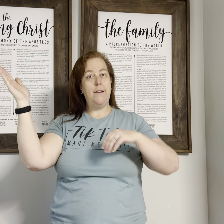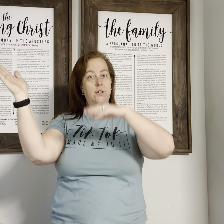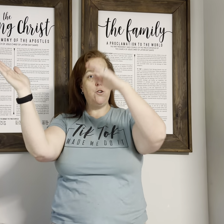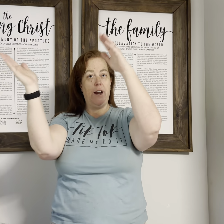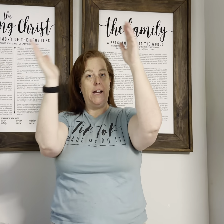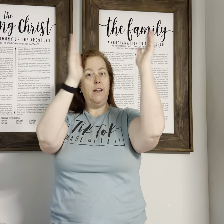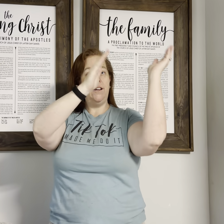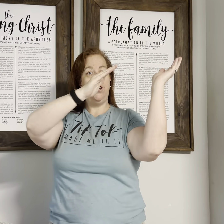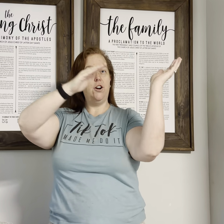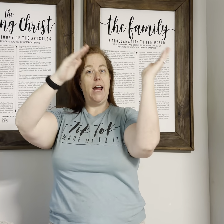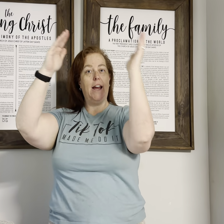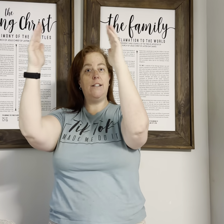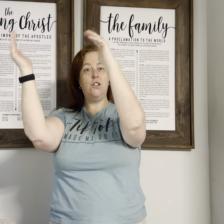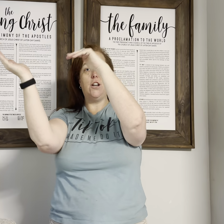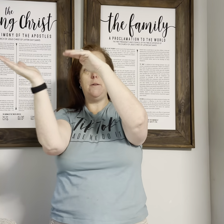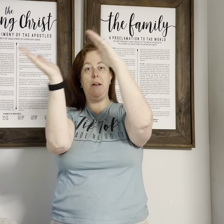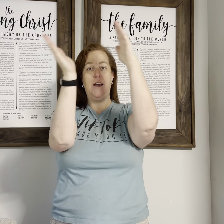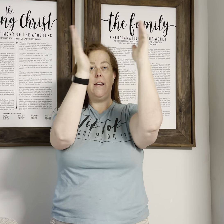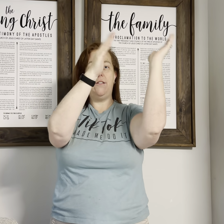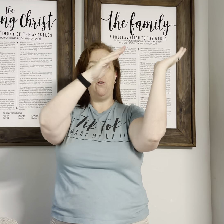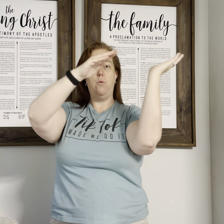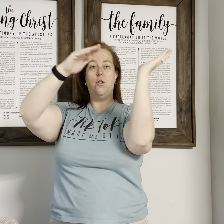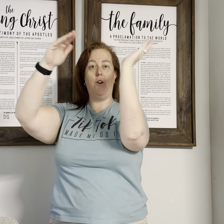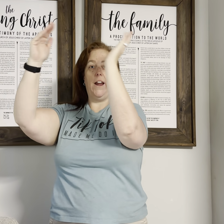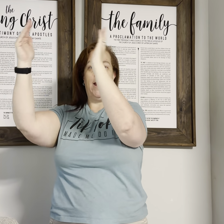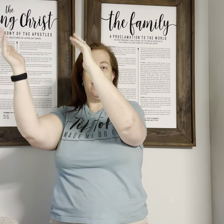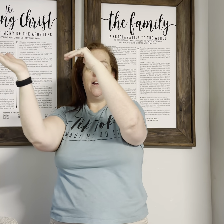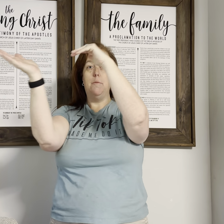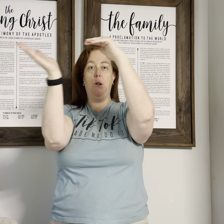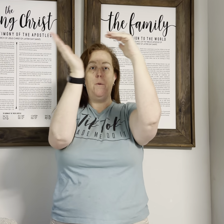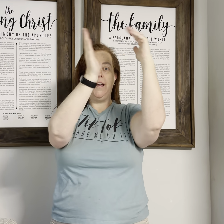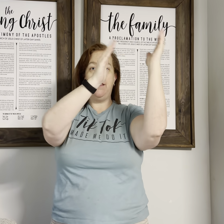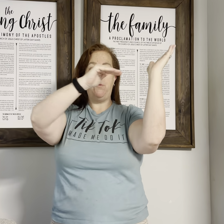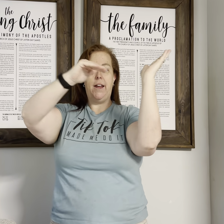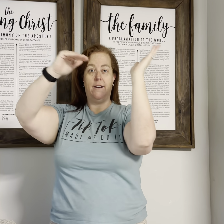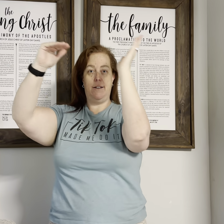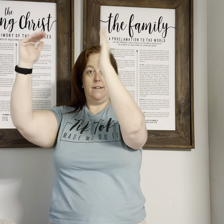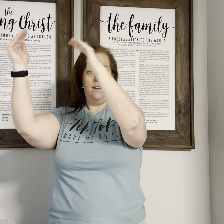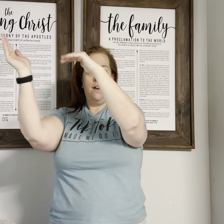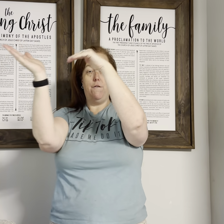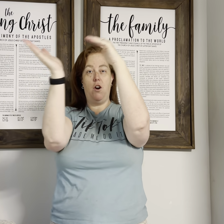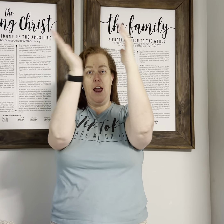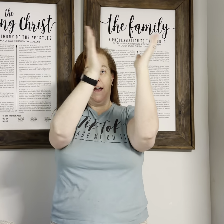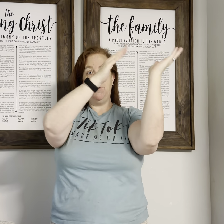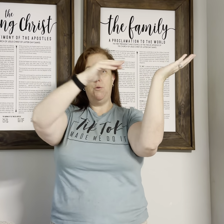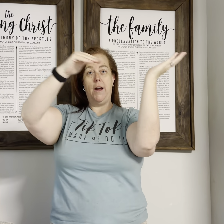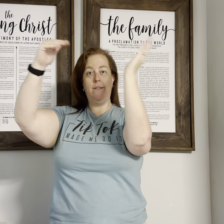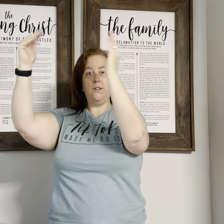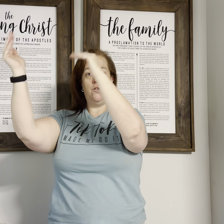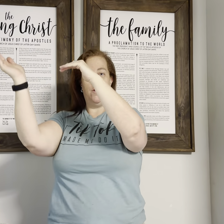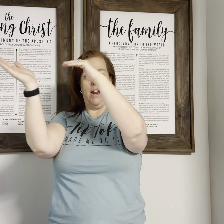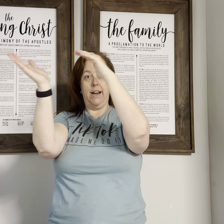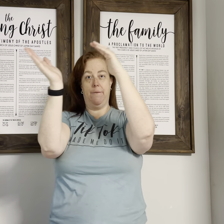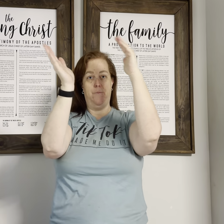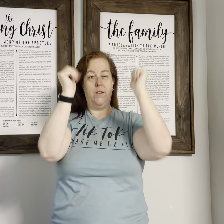of grain, your hands are going to be the grain blowing in the wind. For amber waves of grain.